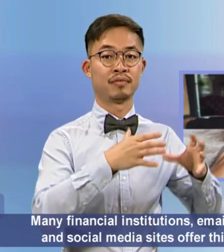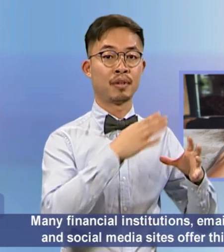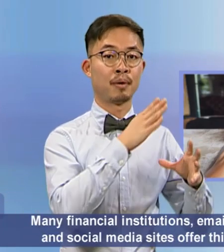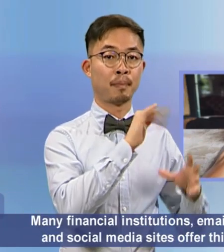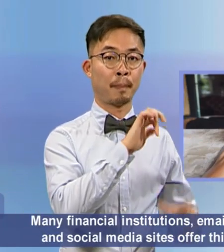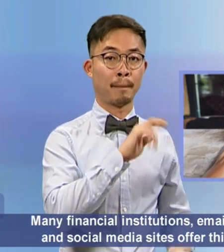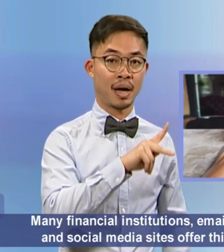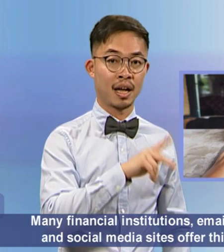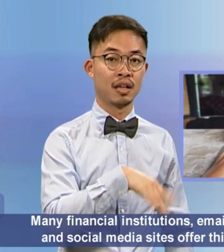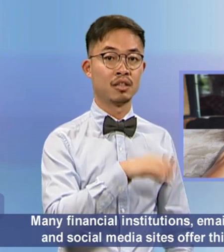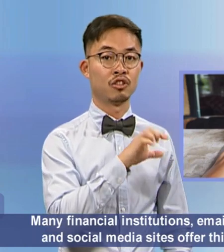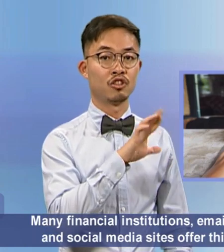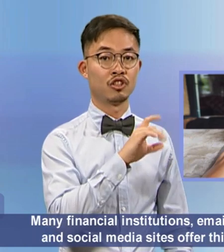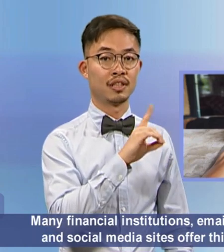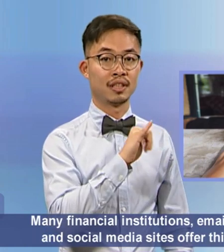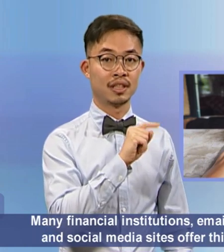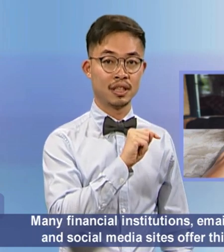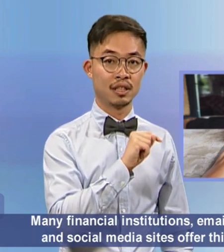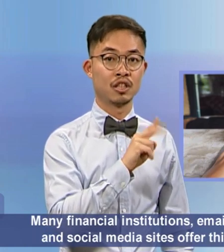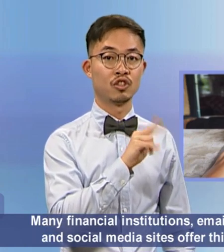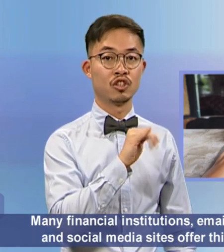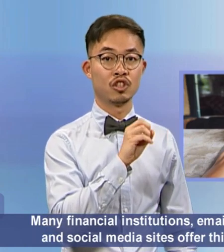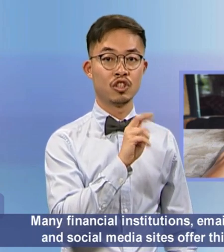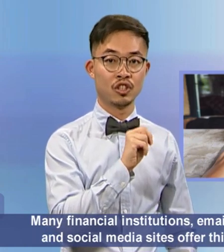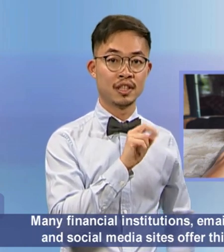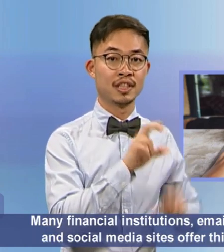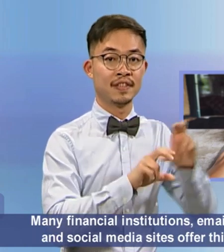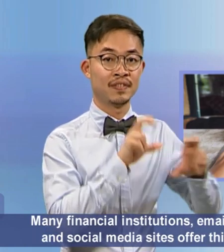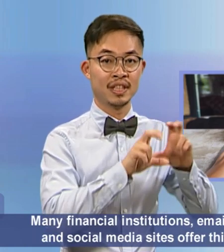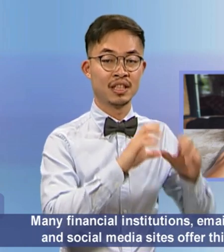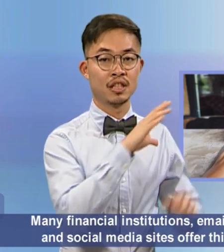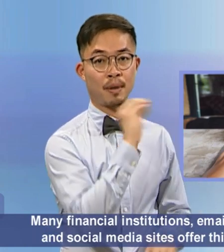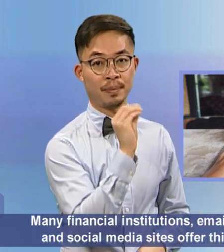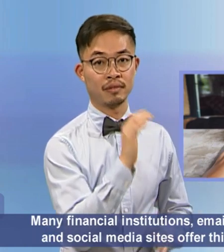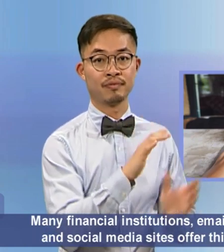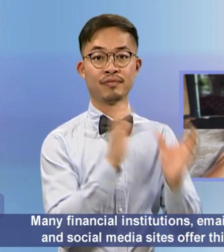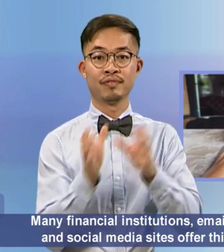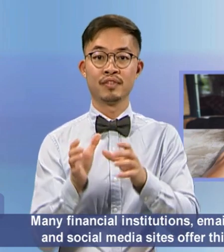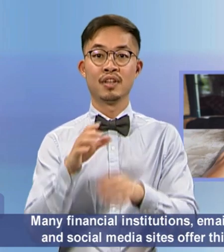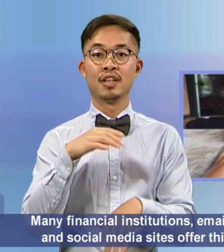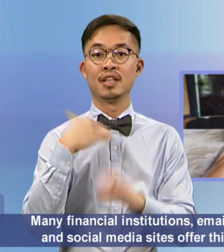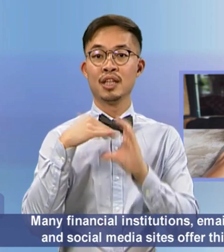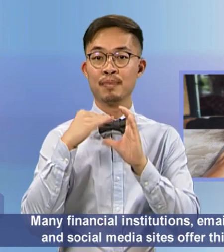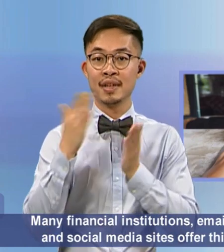Many financial institutions, email providers, and social media sites offer this feature.